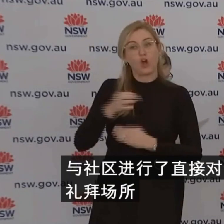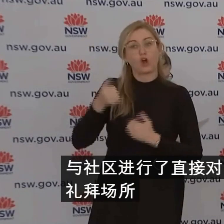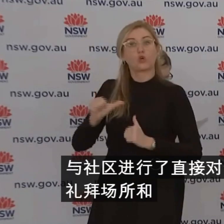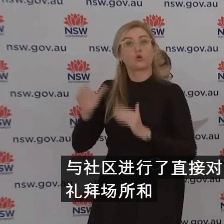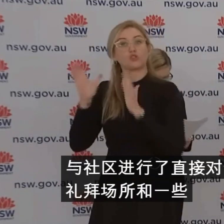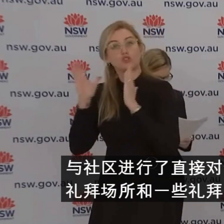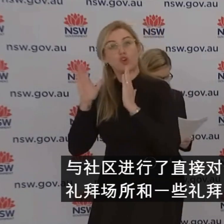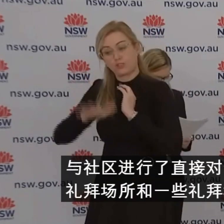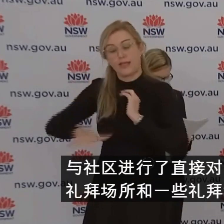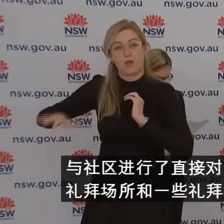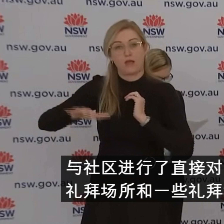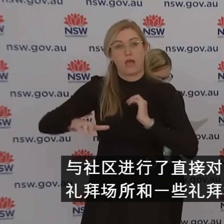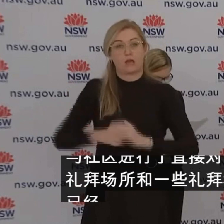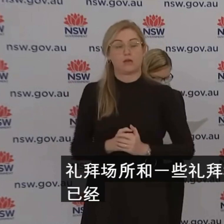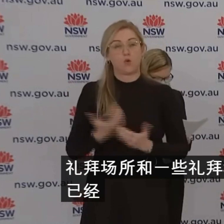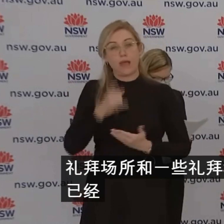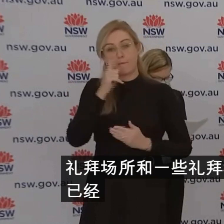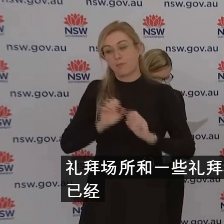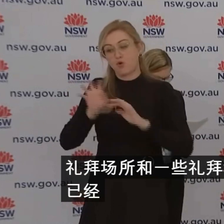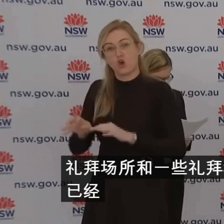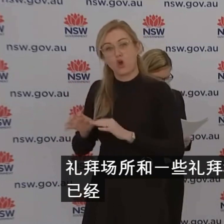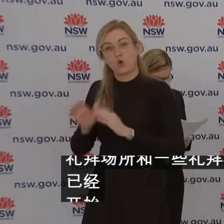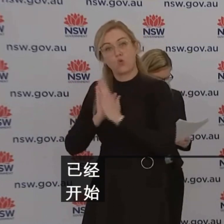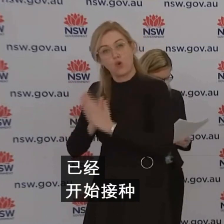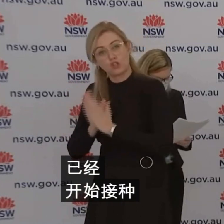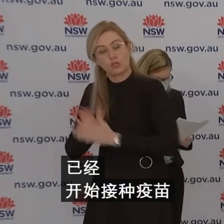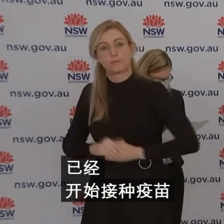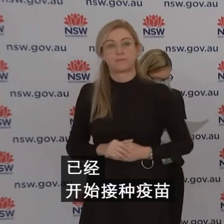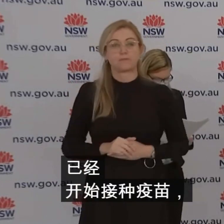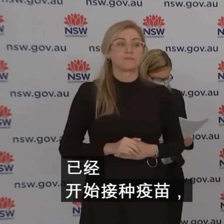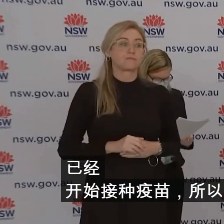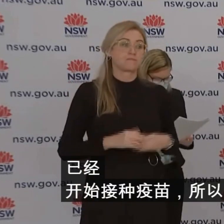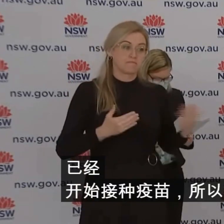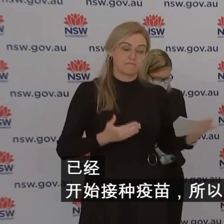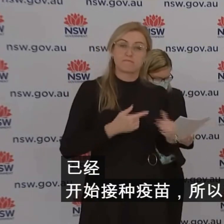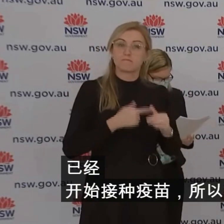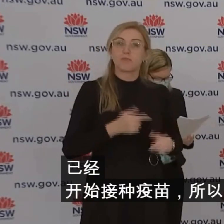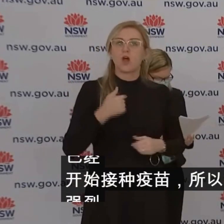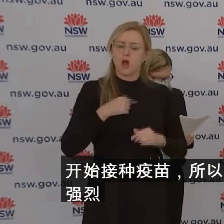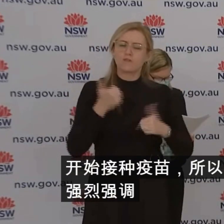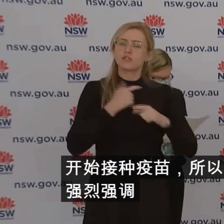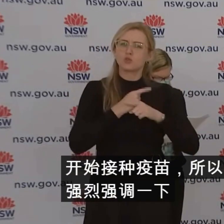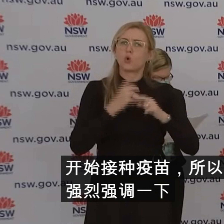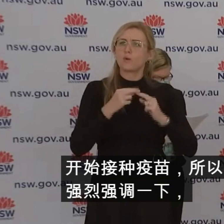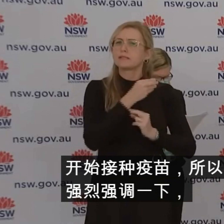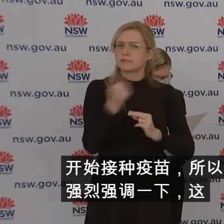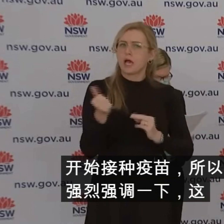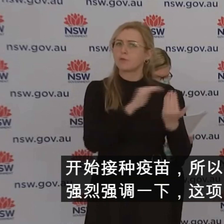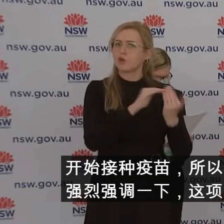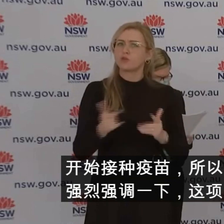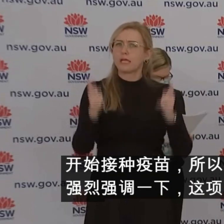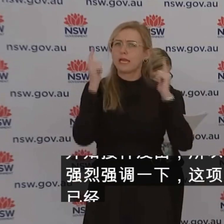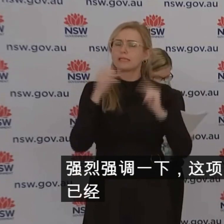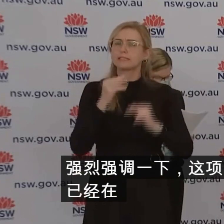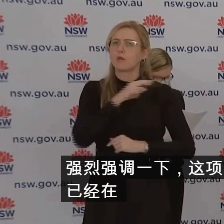community leaders on places of worship, and some places of worship have already started having vaccinations. So can I please strongly stress that